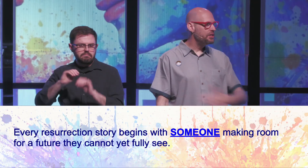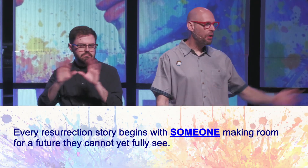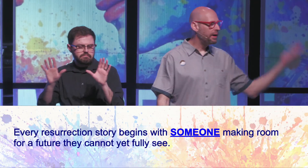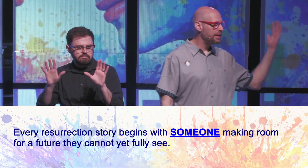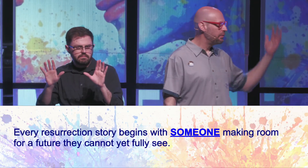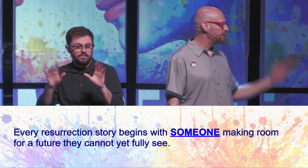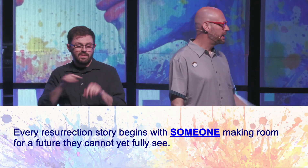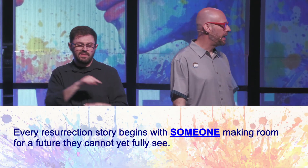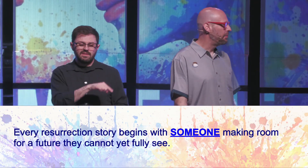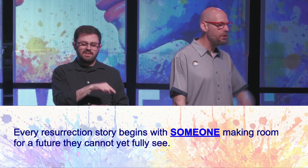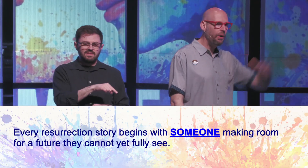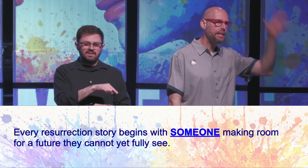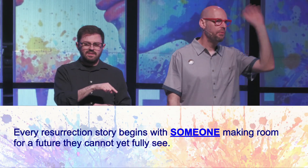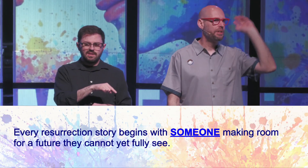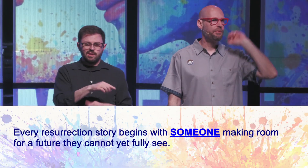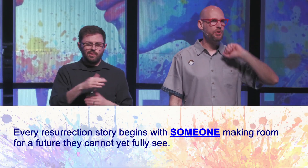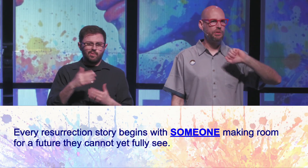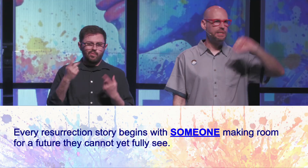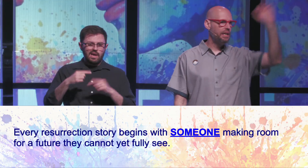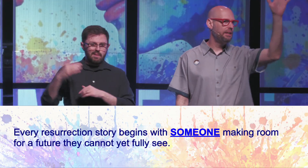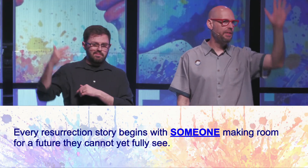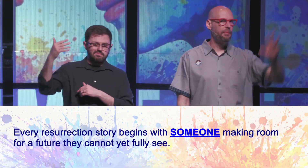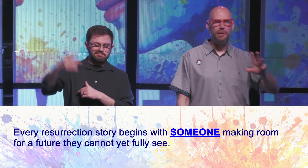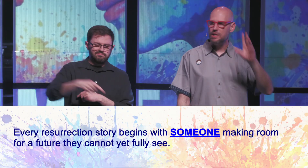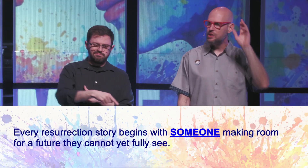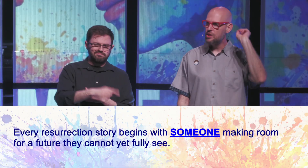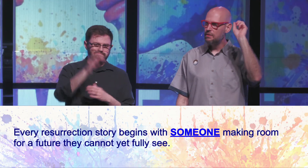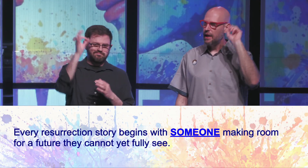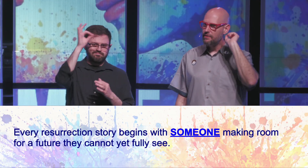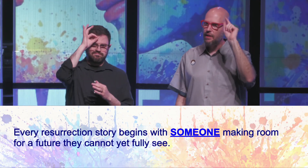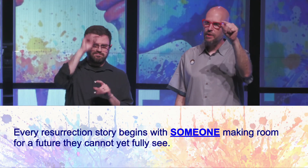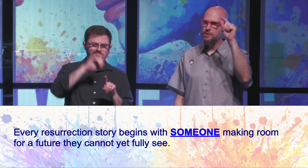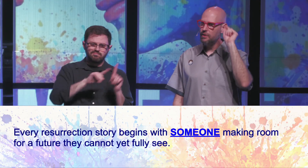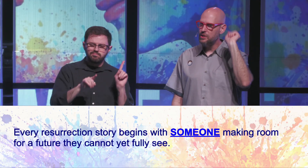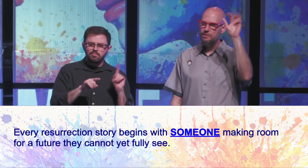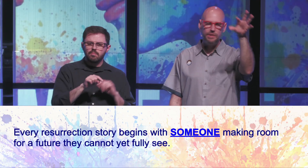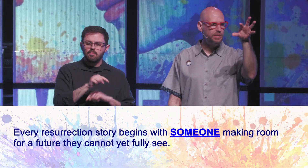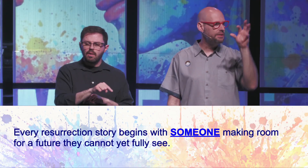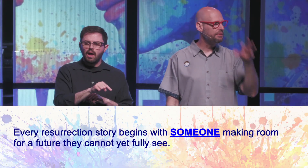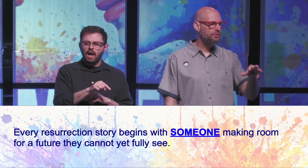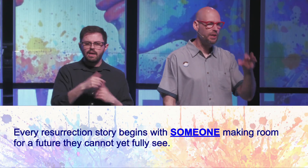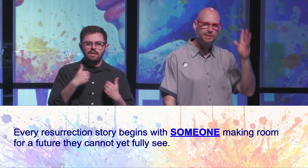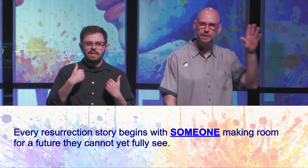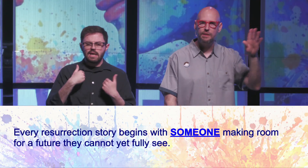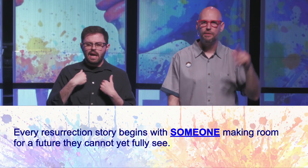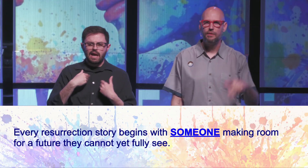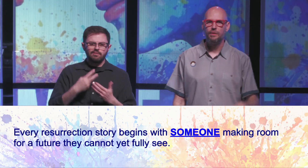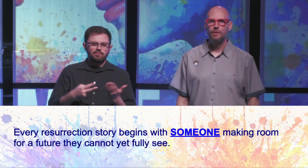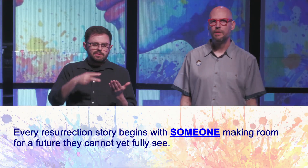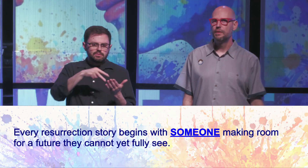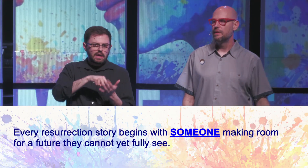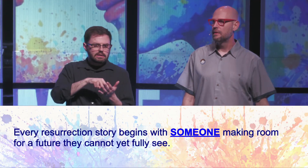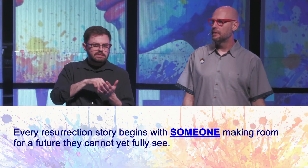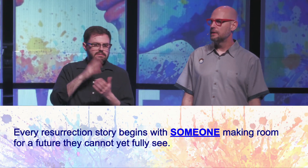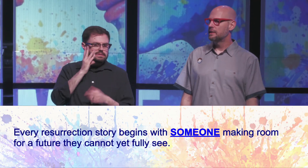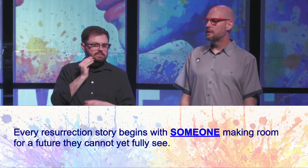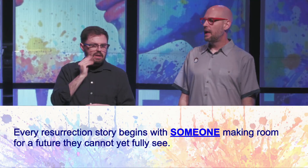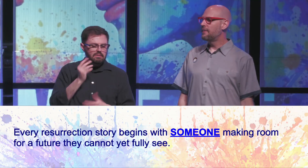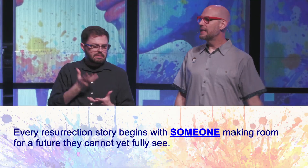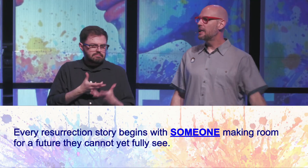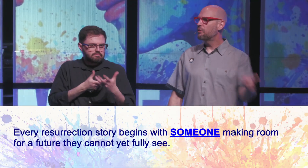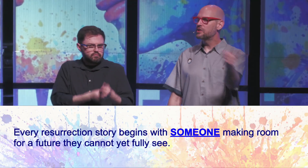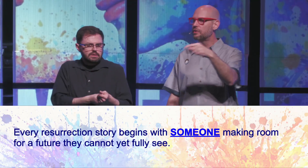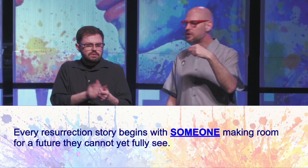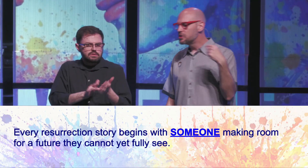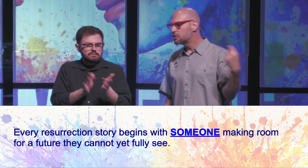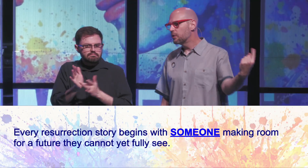Ananias had no idea what was going to happen, no idea what the future is, none of that, but he just had that resurrection vision, trusted it. And